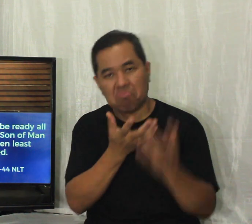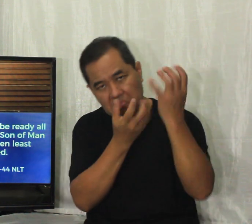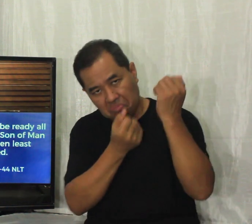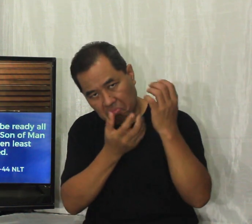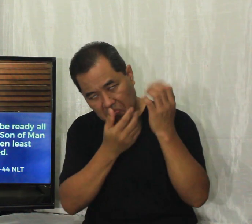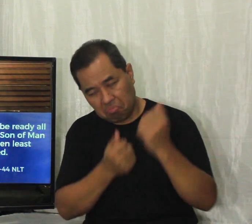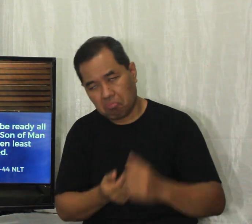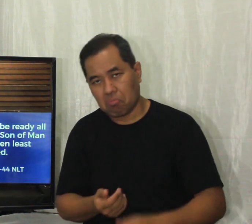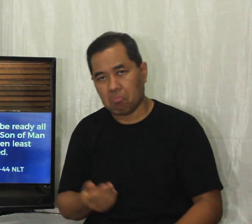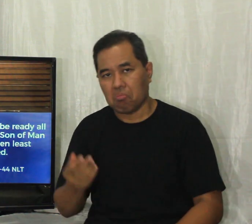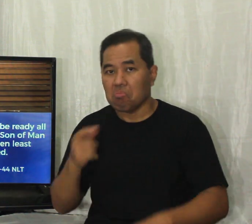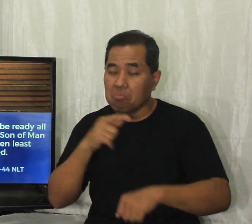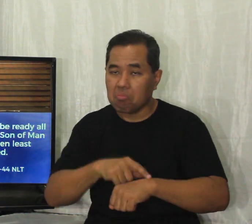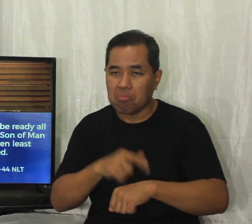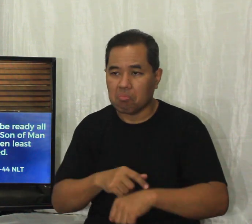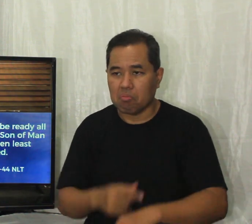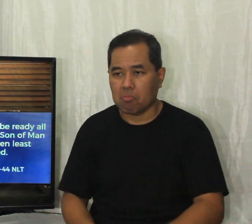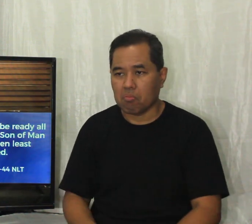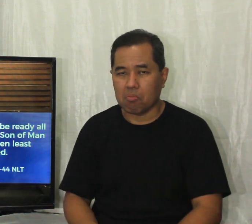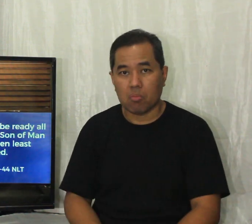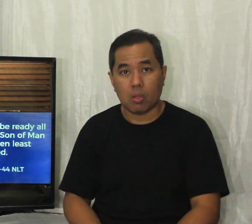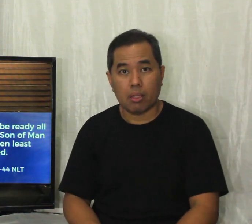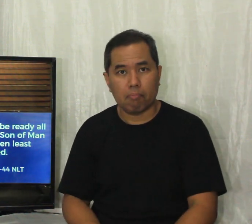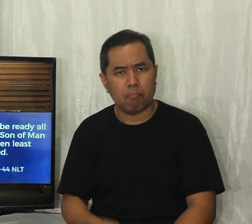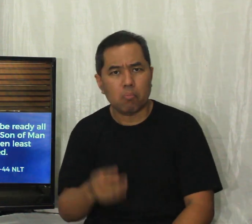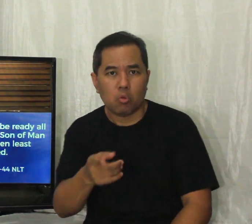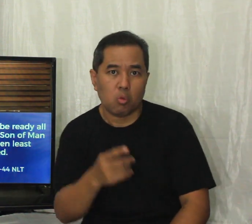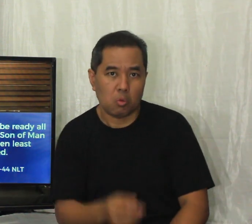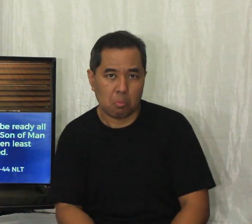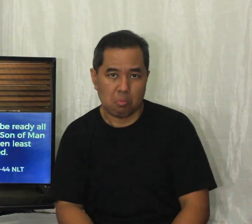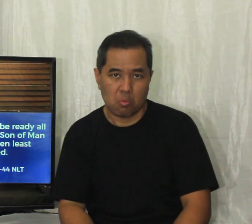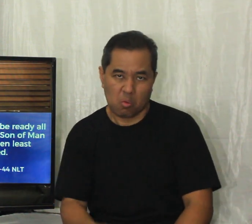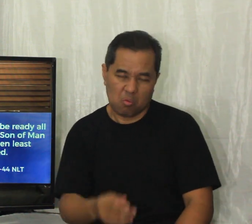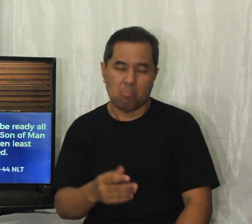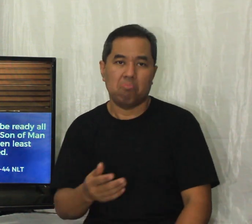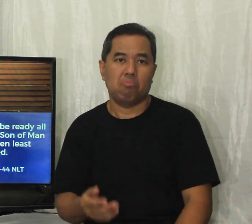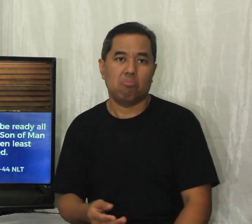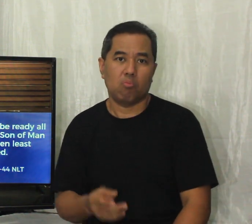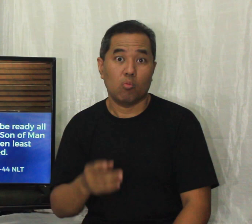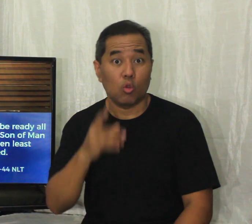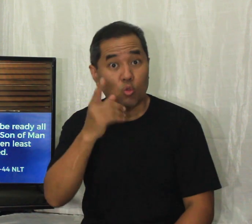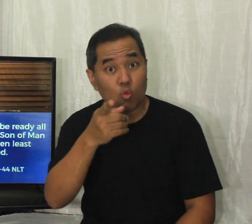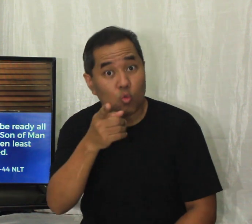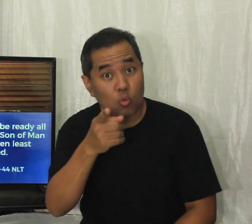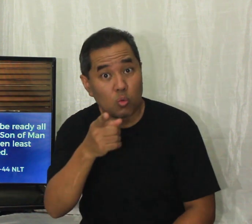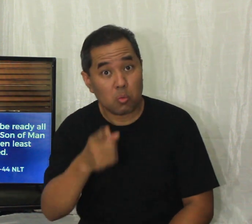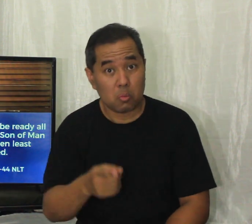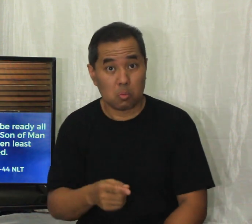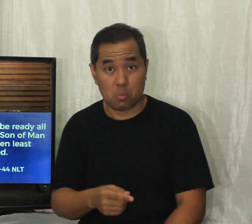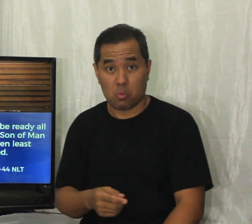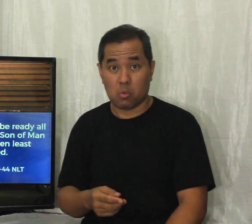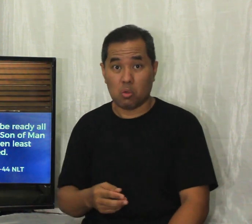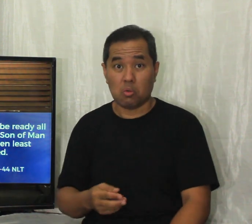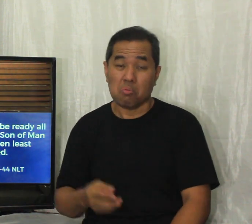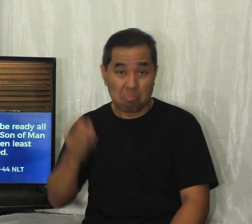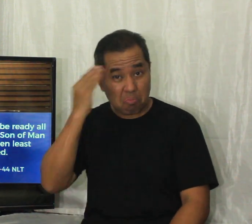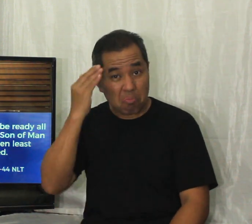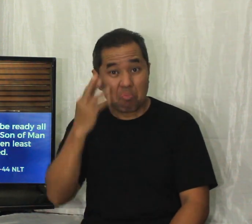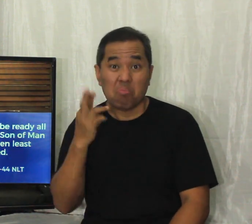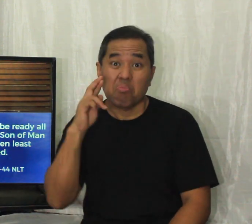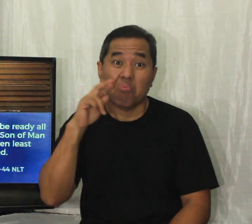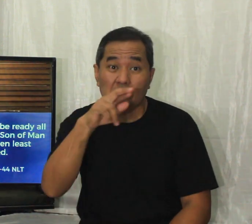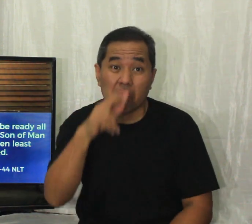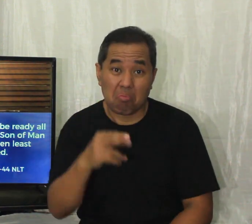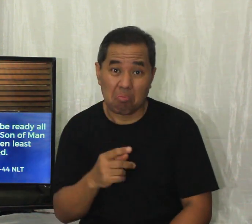on, all right? So make sure that your door is unlocked. Make sure that the window is open so that I just come in and steal what I want, and I'll be out of there, and I won't even touch you.